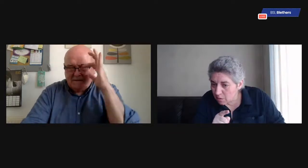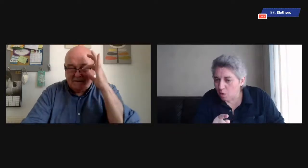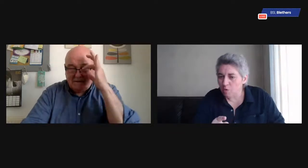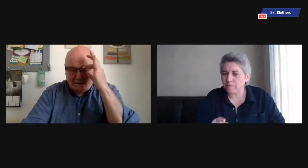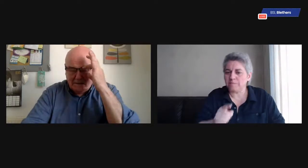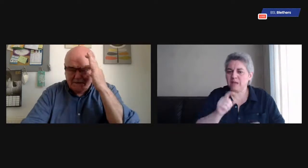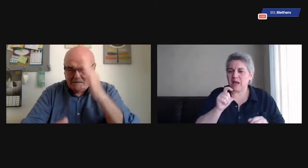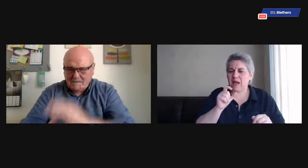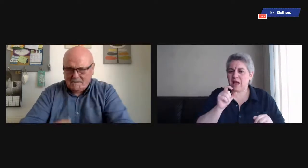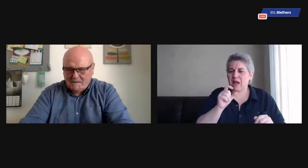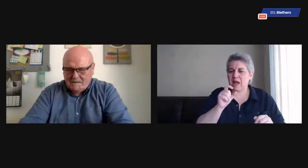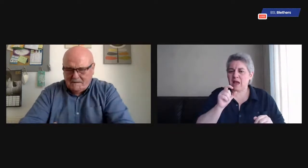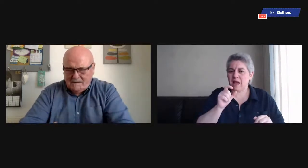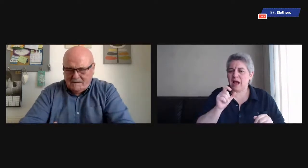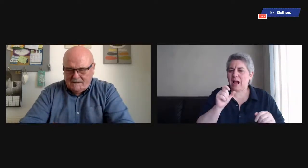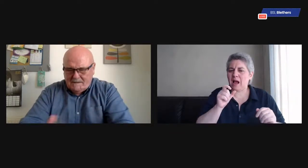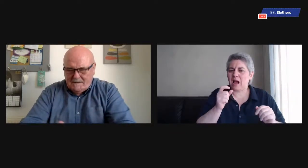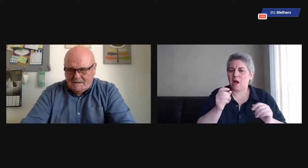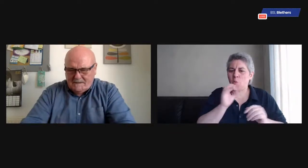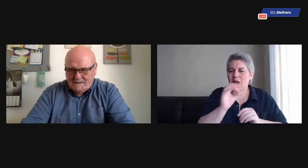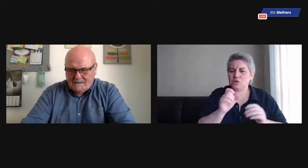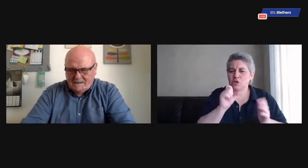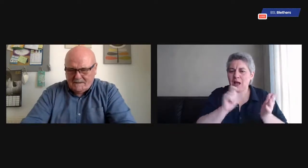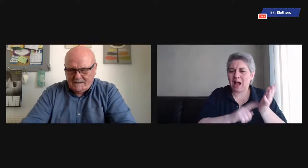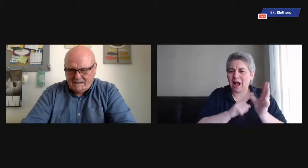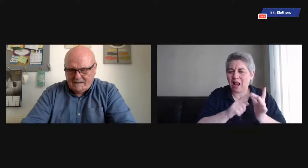the interpreter can be asked to be removed.